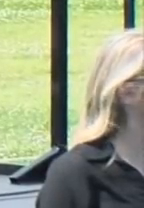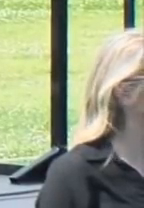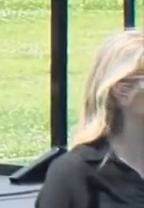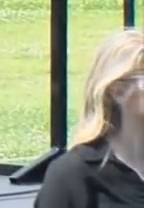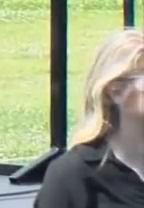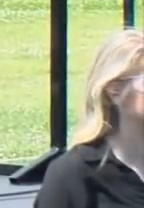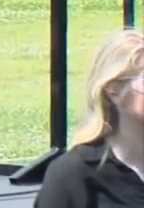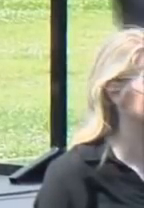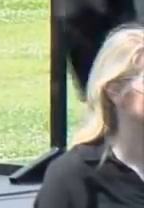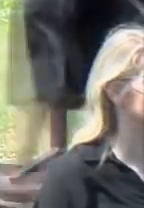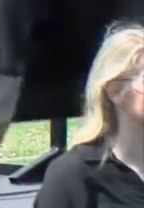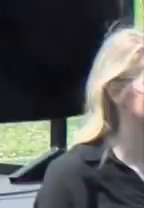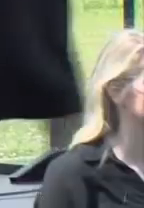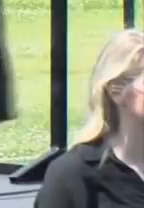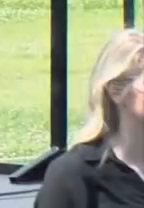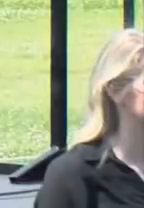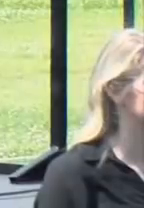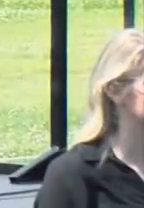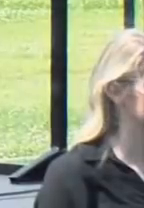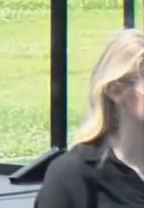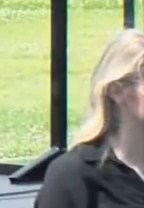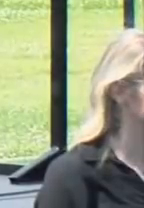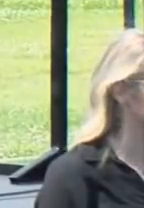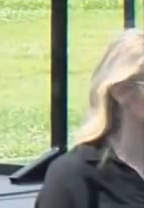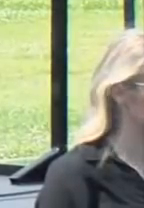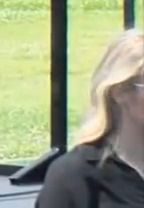Joseph Correa,